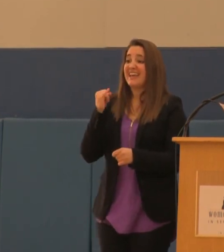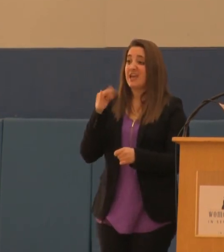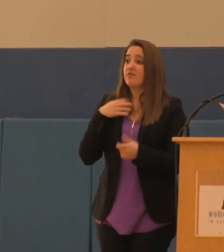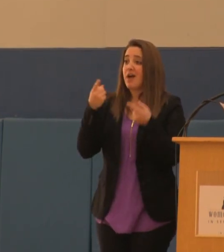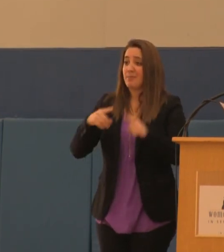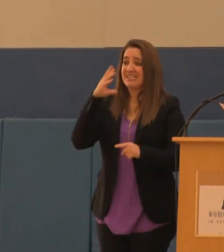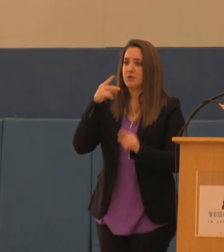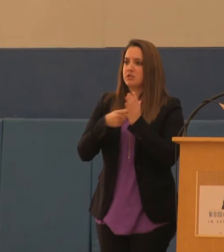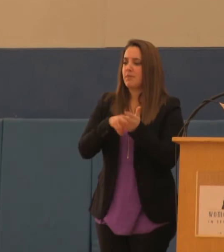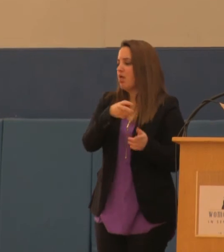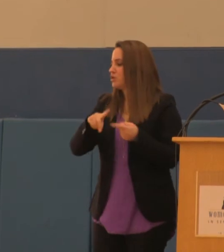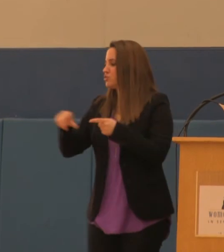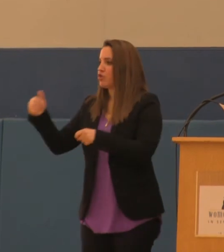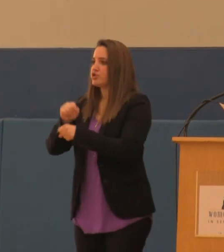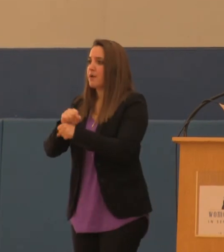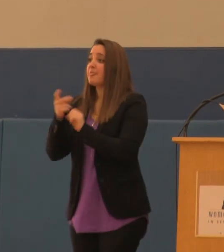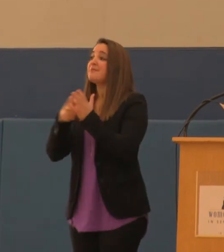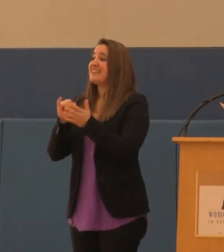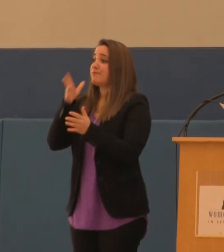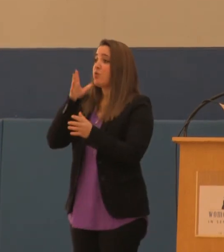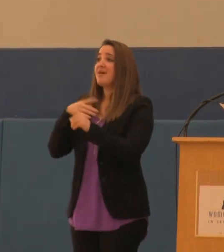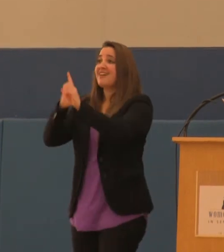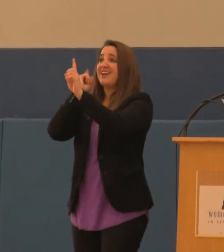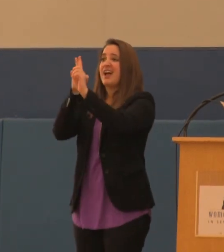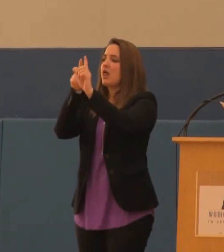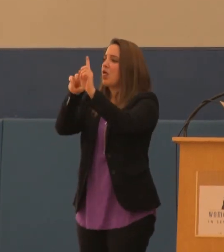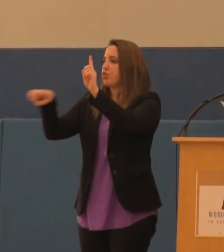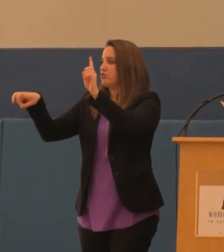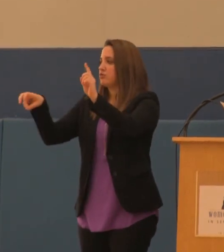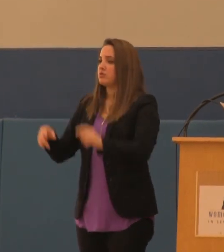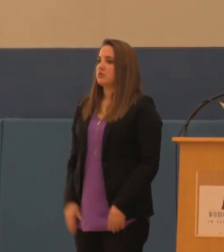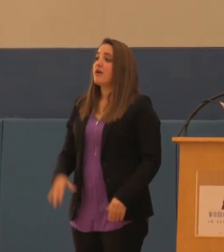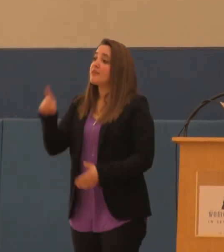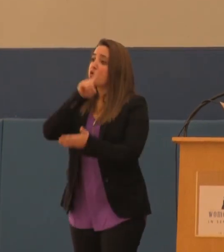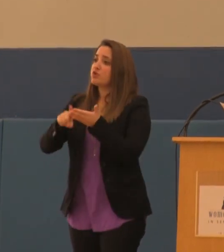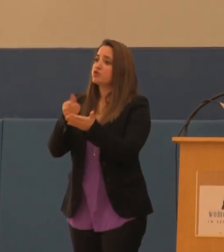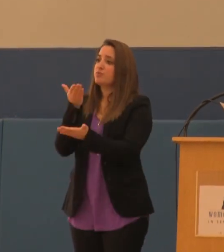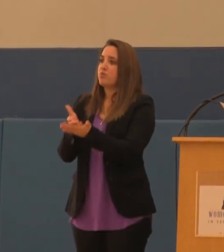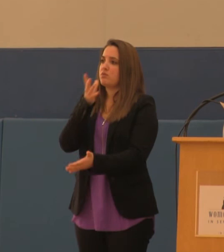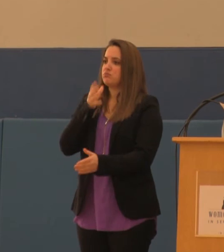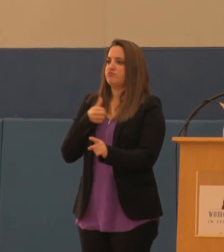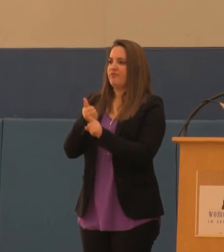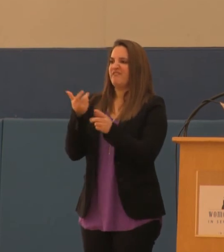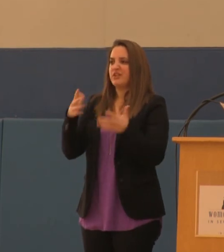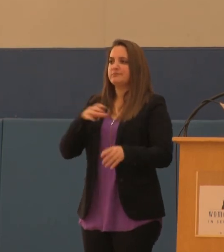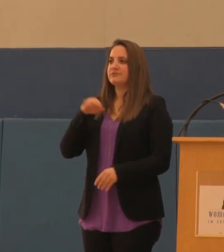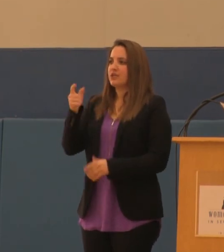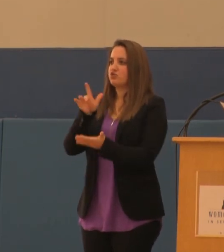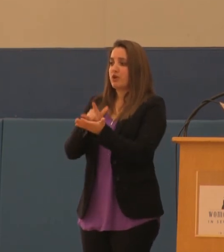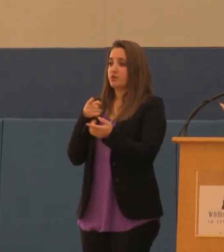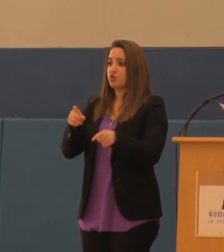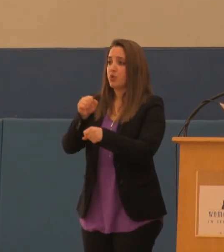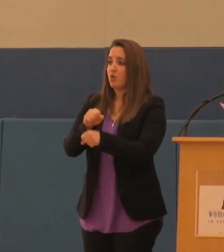can significantly alter women's career attainment. Specifically, the study found that women who reported having been sexually harassed at work